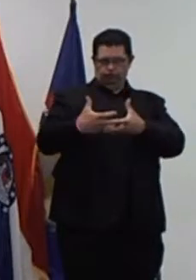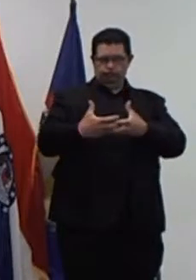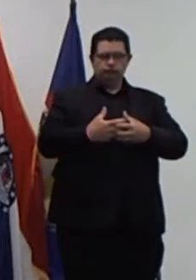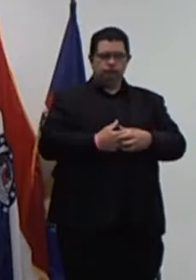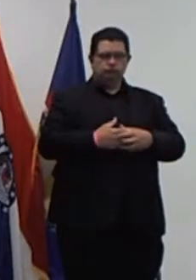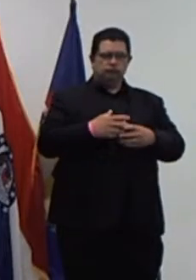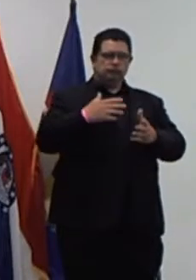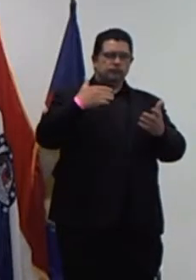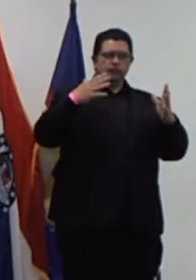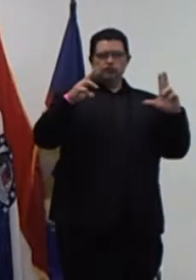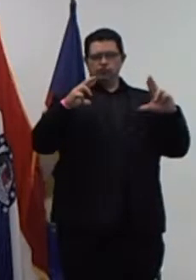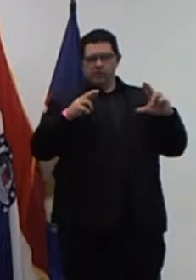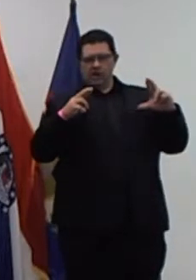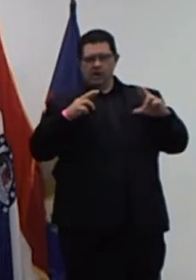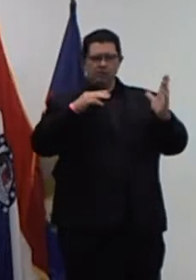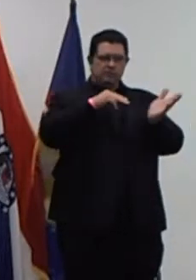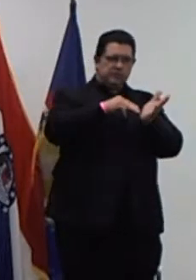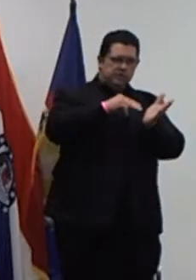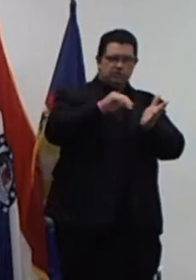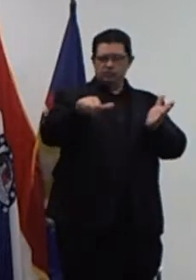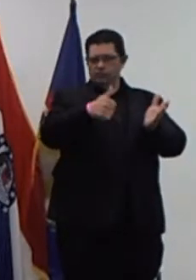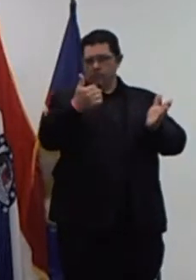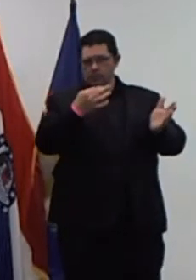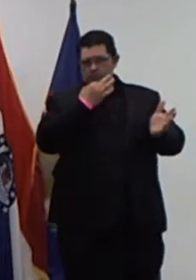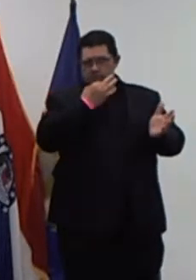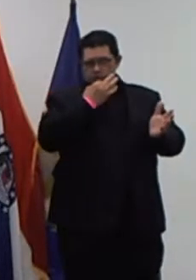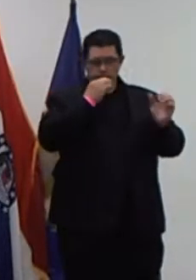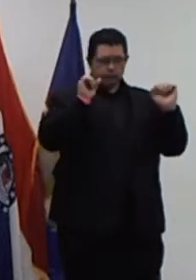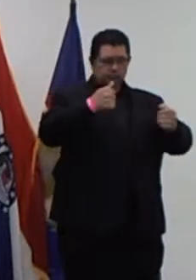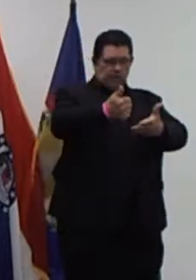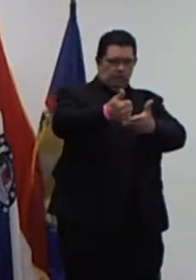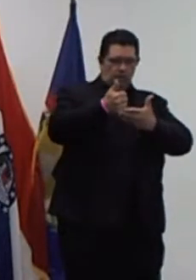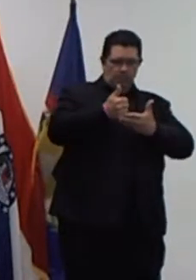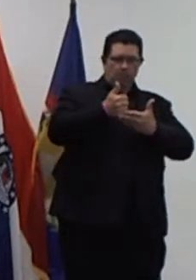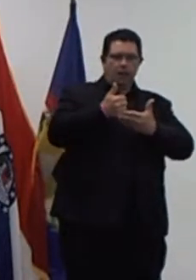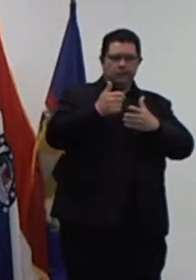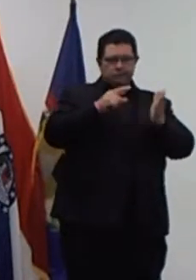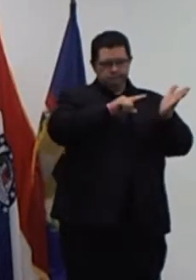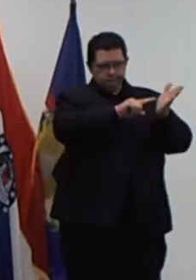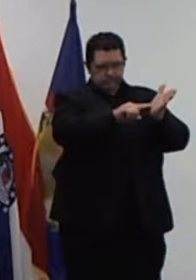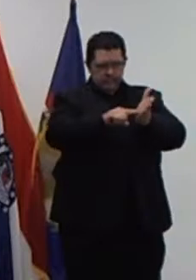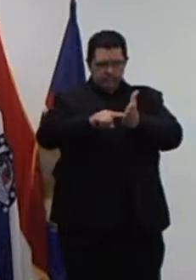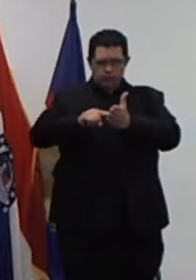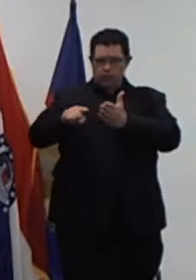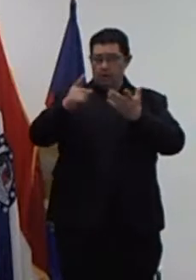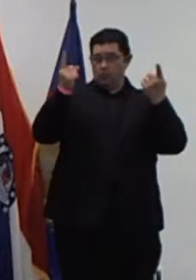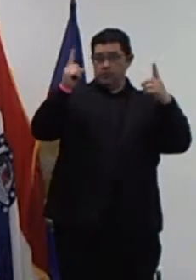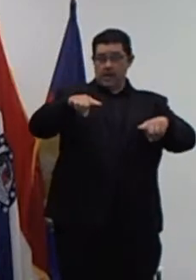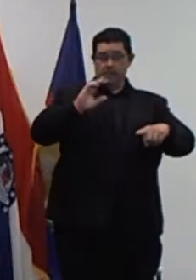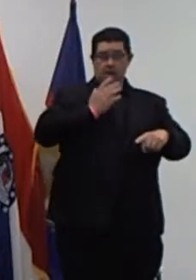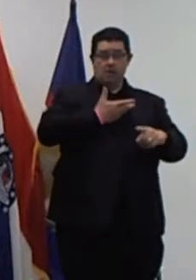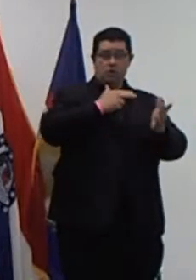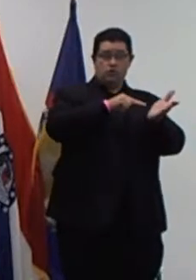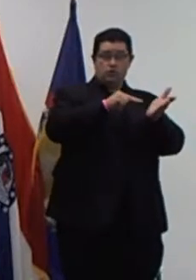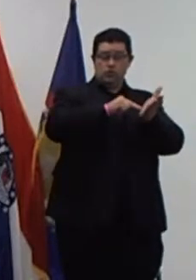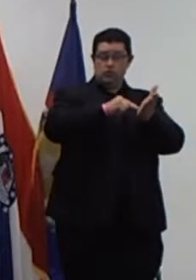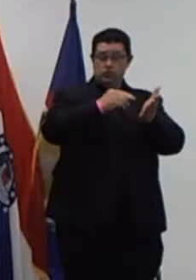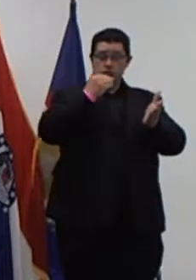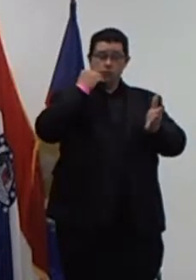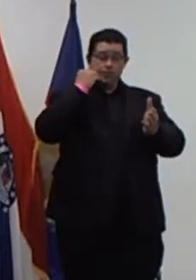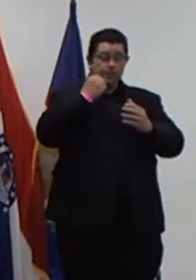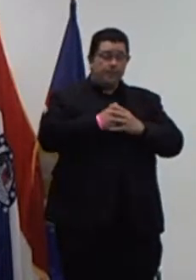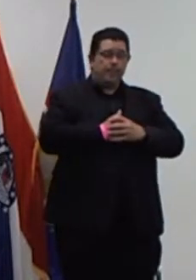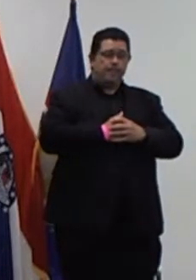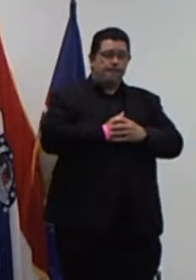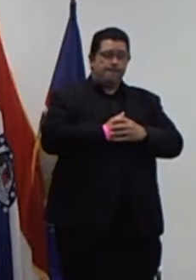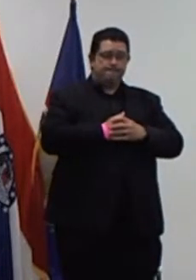retired physicians, other medical professionals that could help us keep track of what was happening in our nursing facilities. And